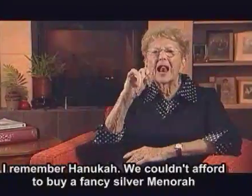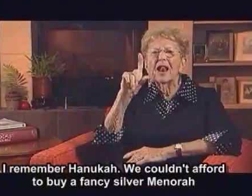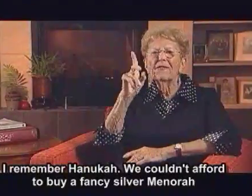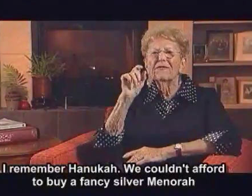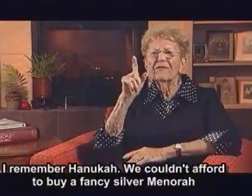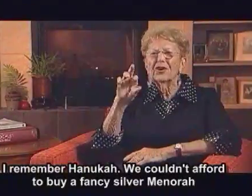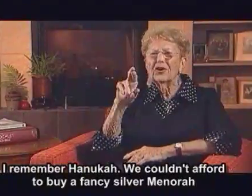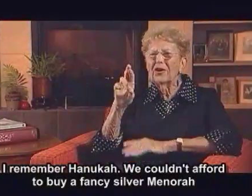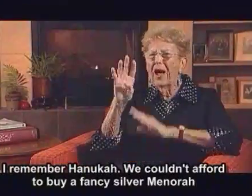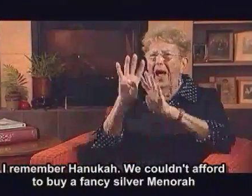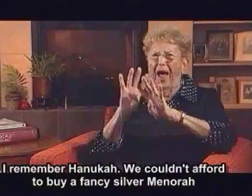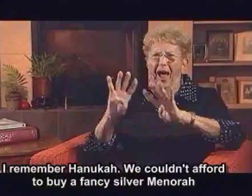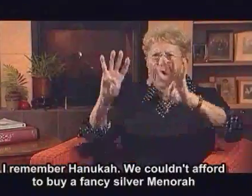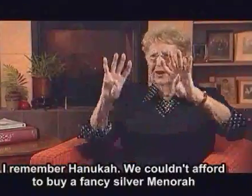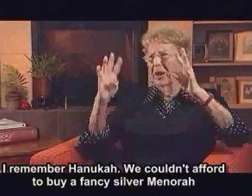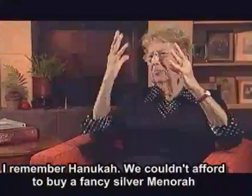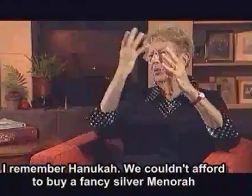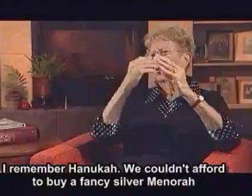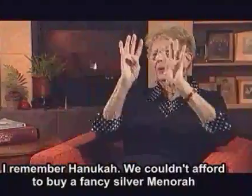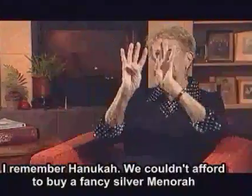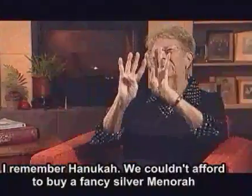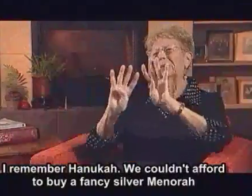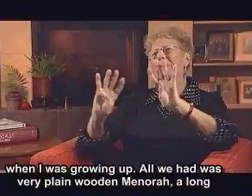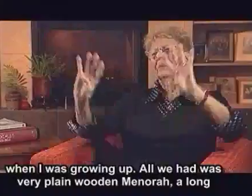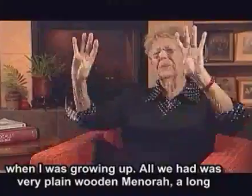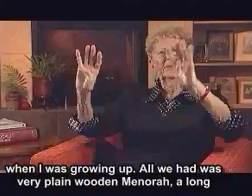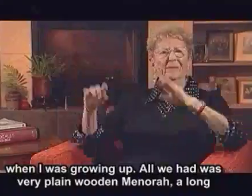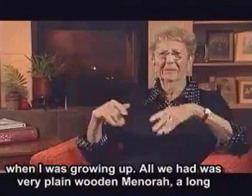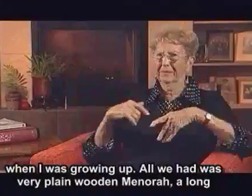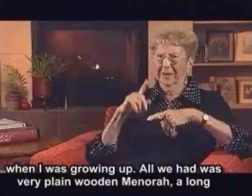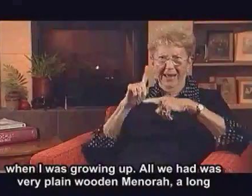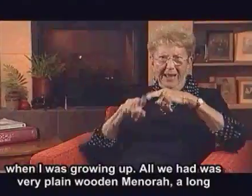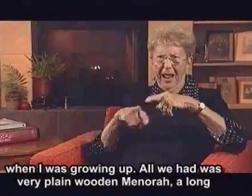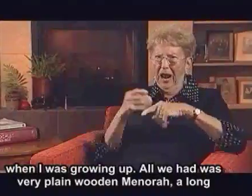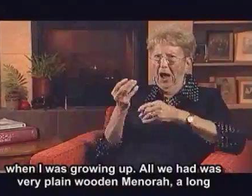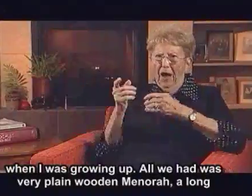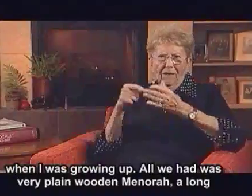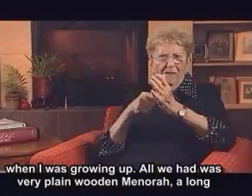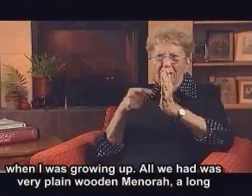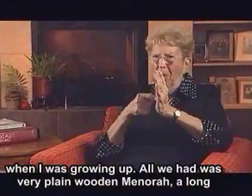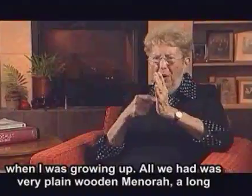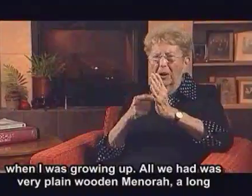We couldn't afford to buy a fancy silver menorah when I was growing up.